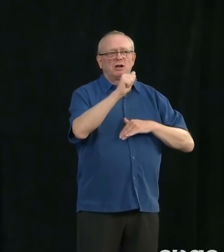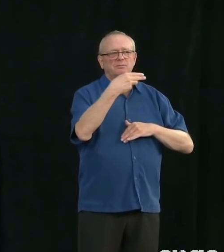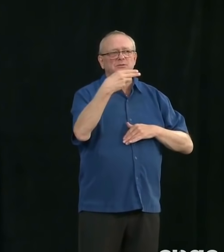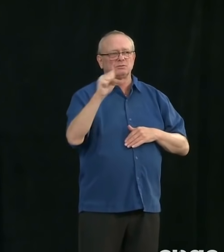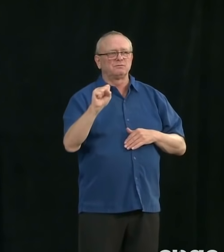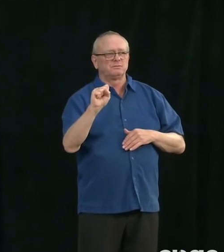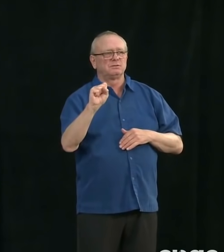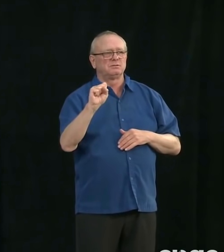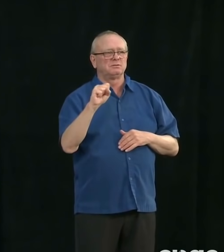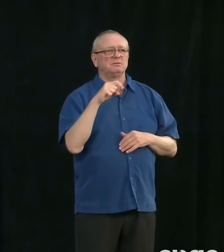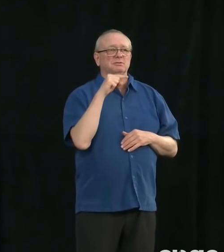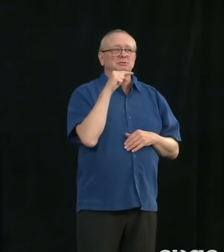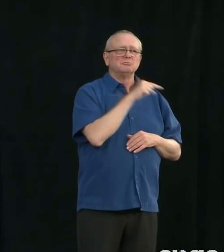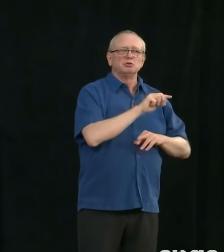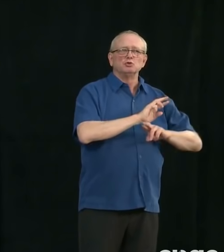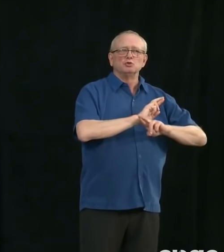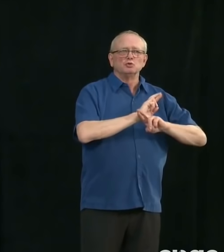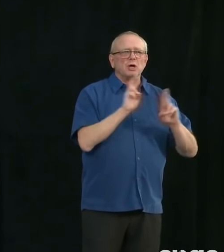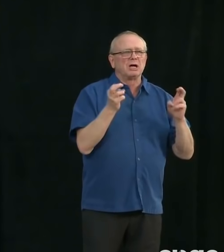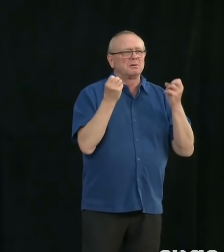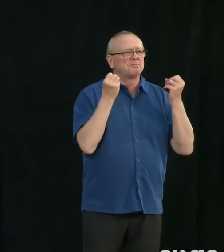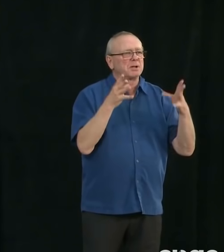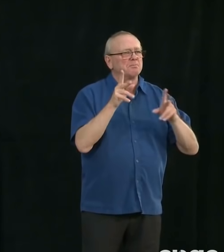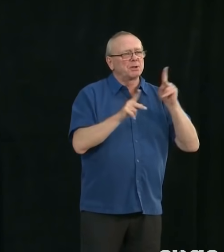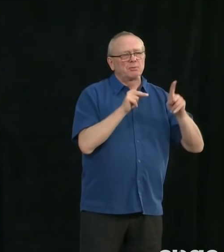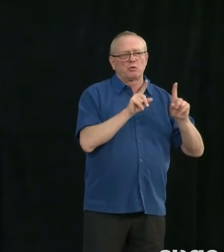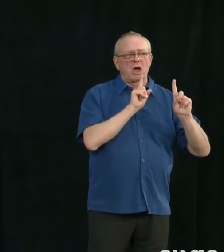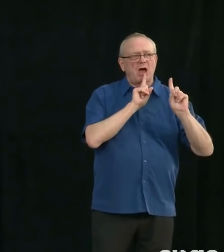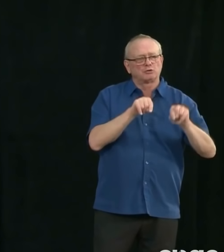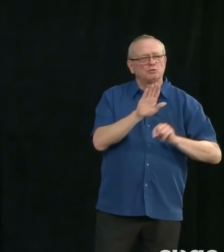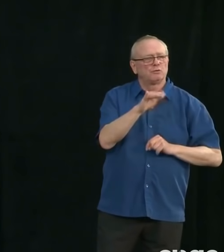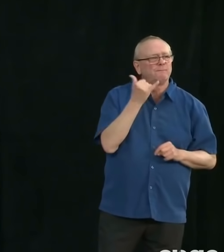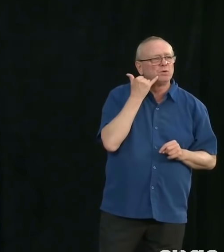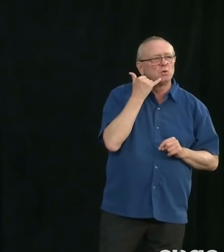need support. Their number is